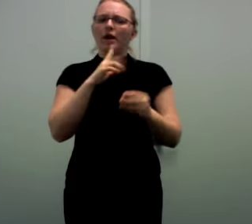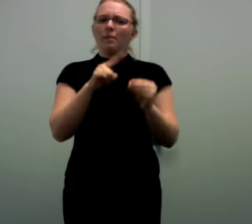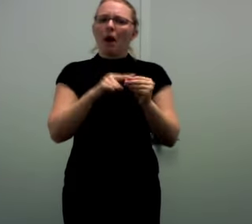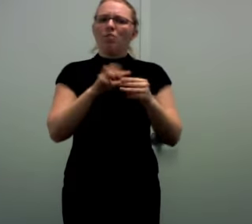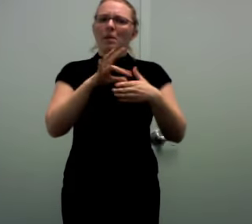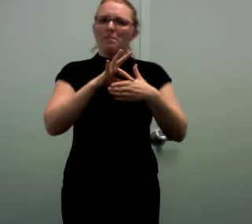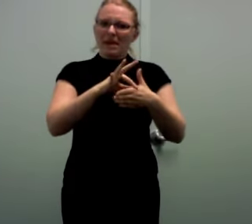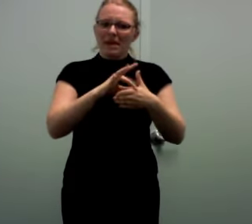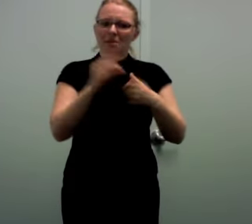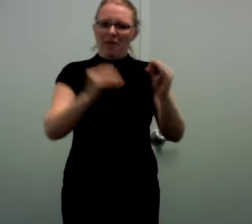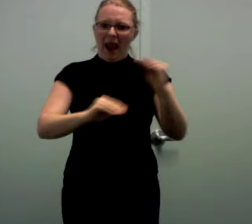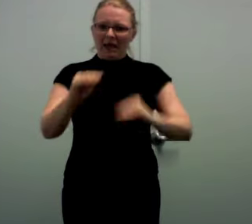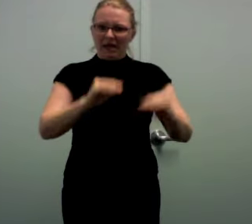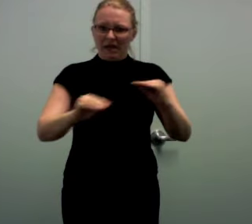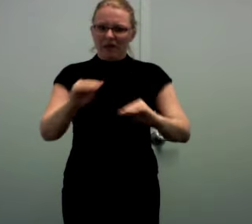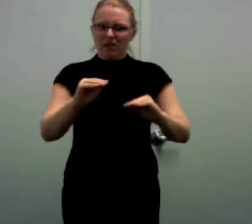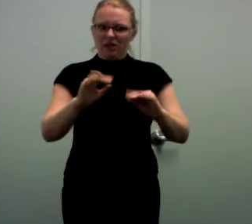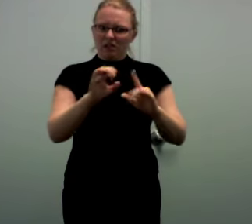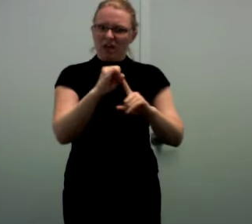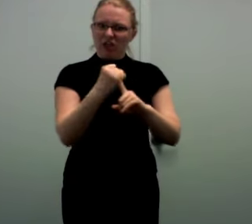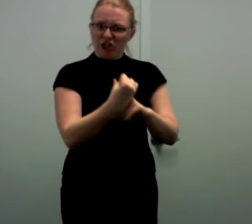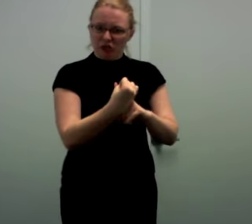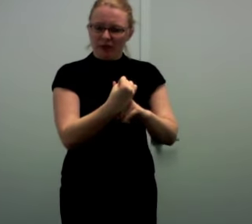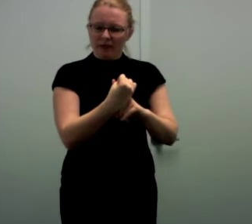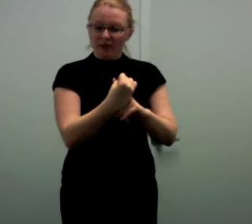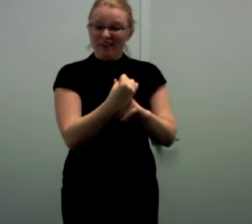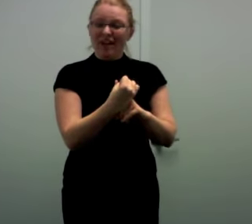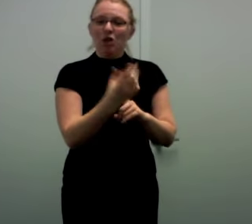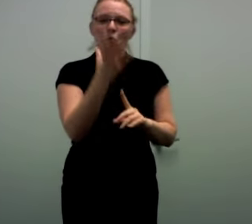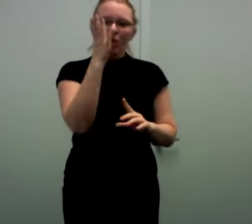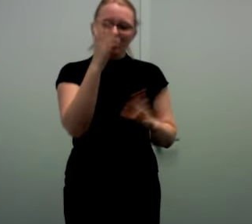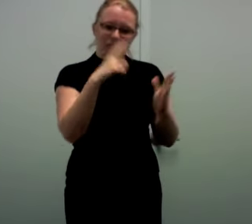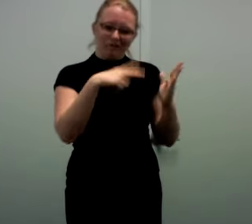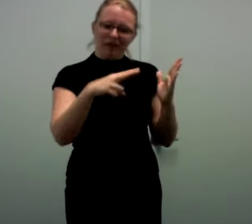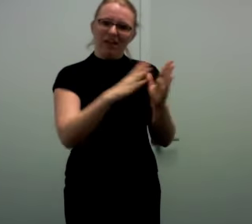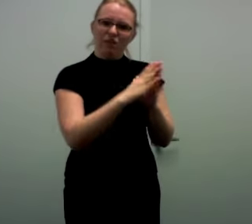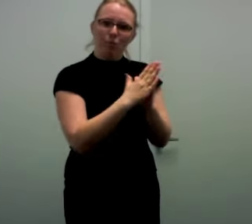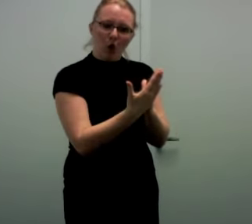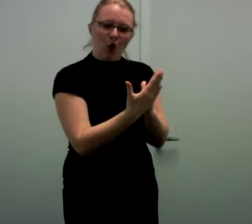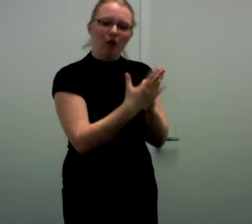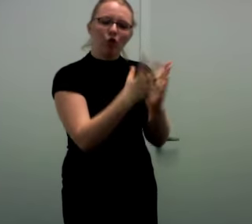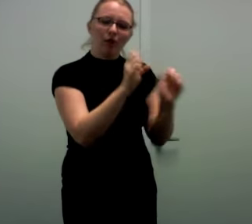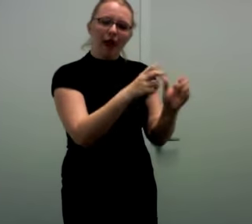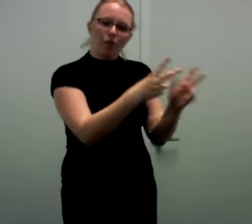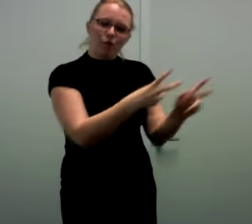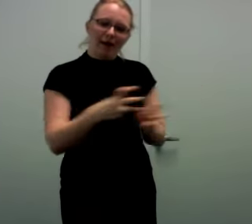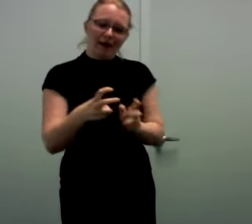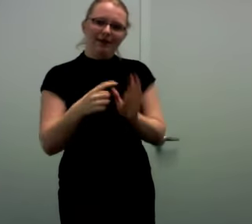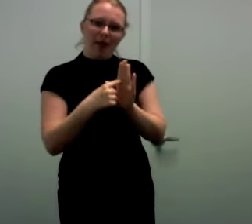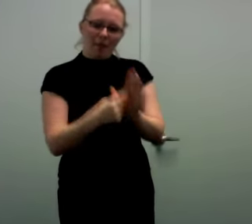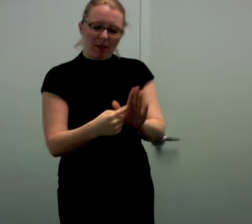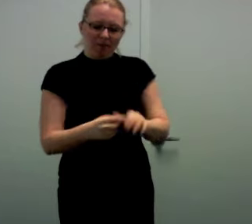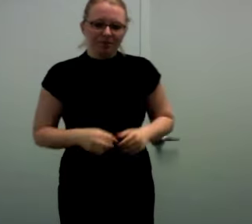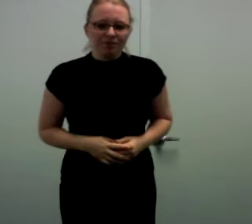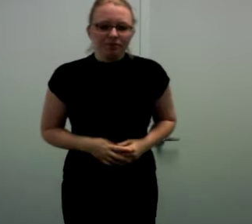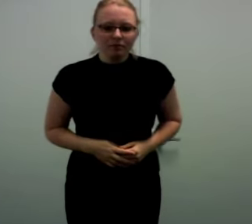under. This is an example from Upton Sinclair's book. Cut up by the